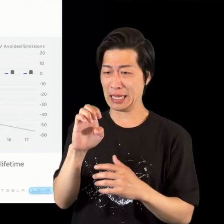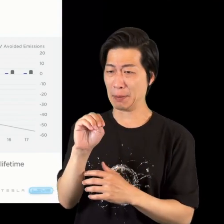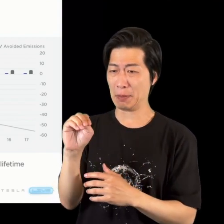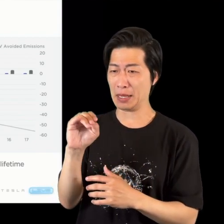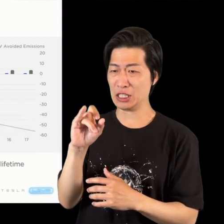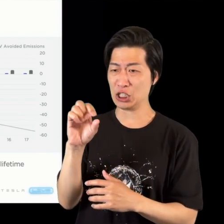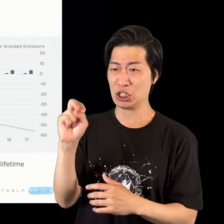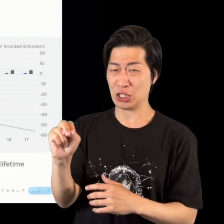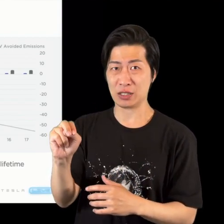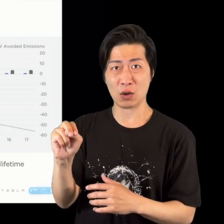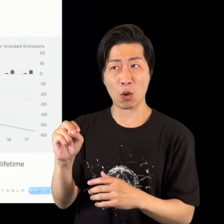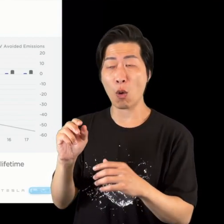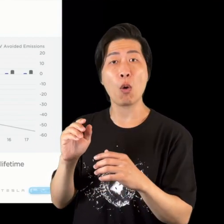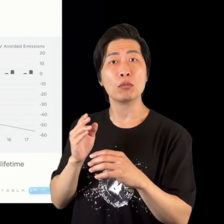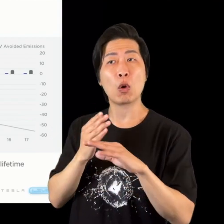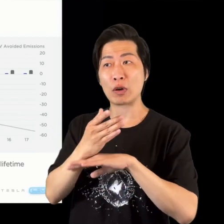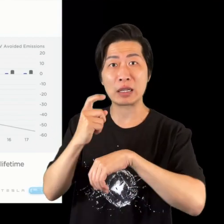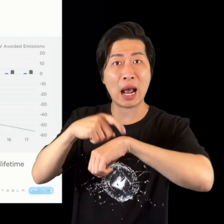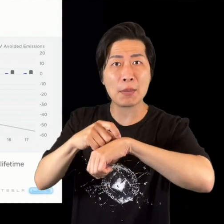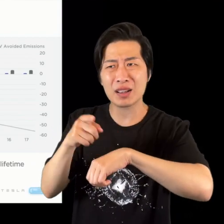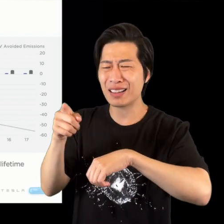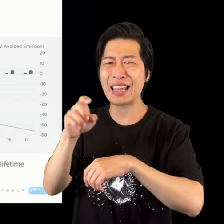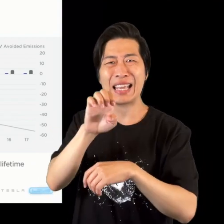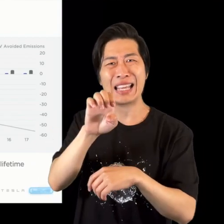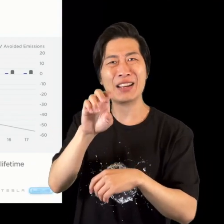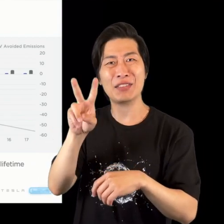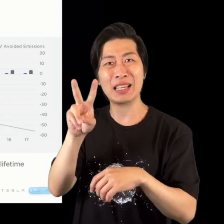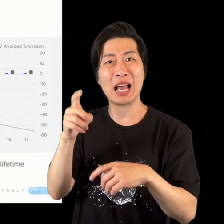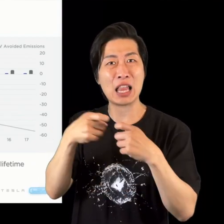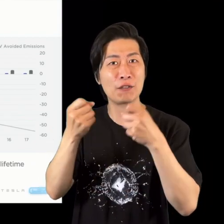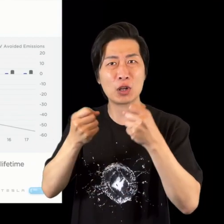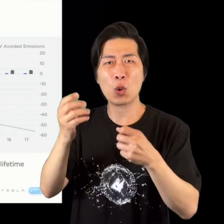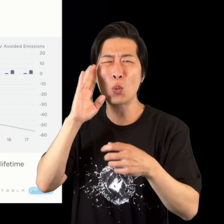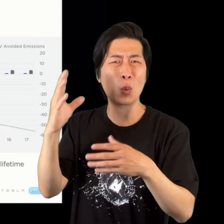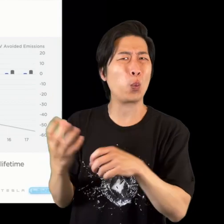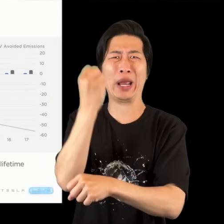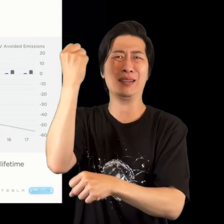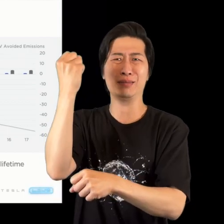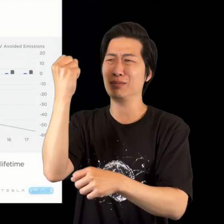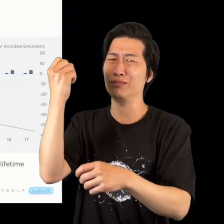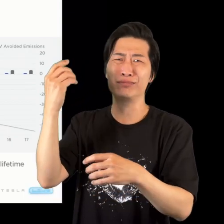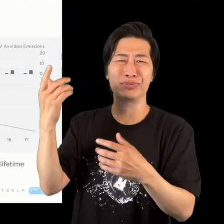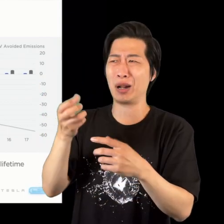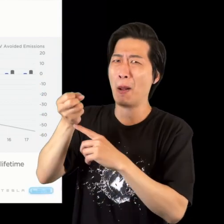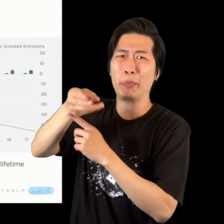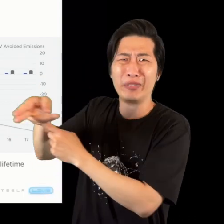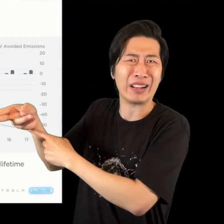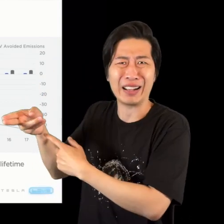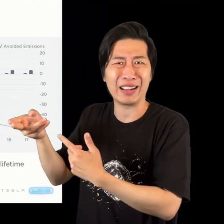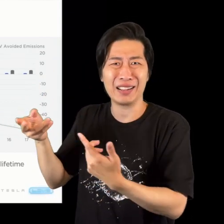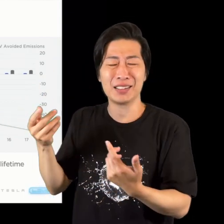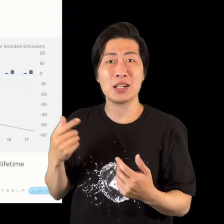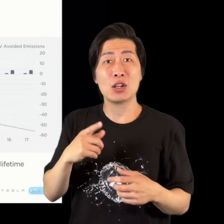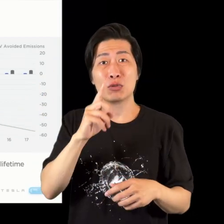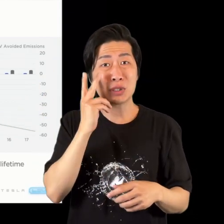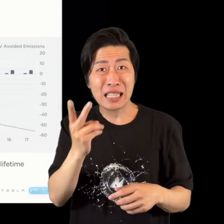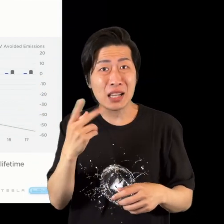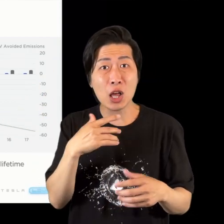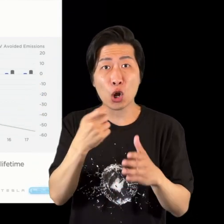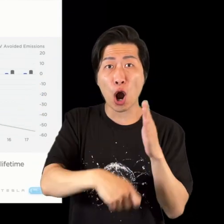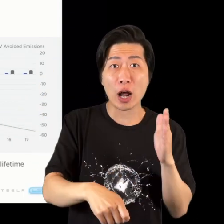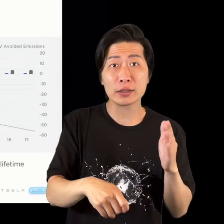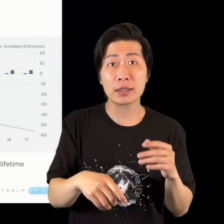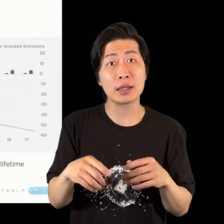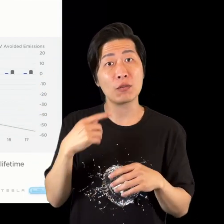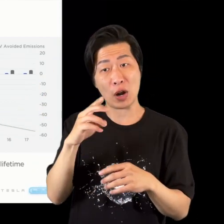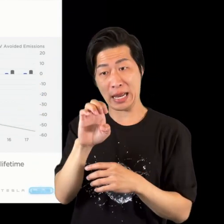vehicles absolutely win by a long shot. And as we're seeing, the cost and